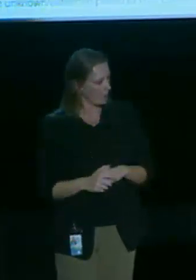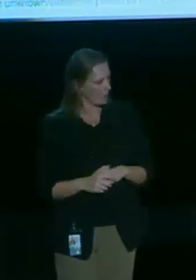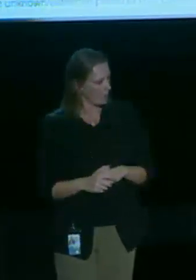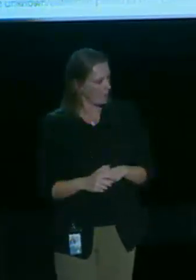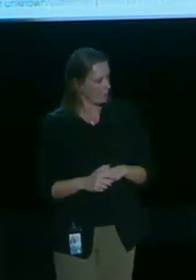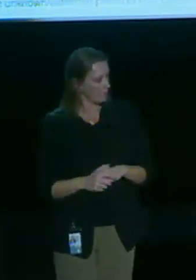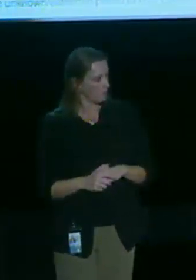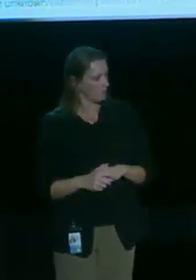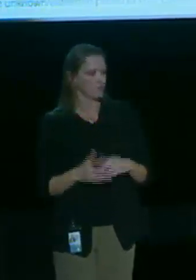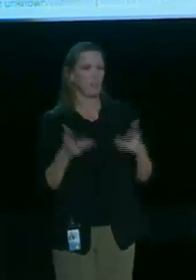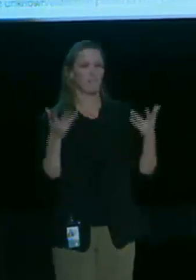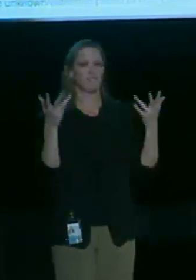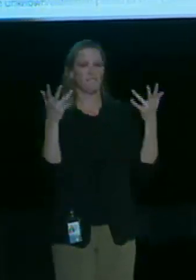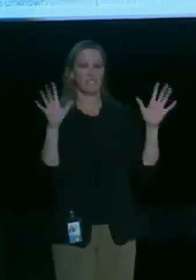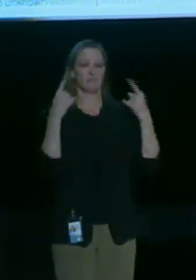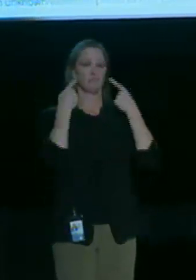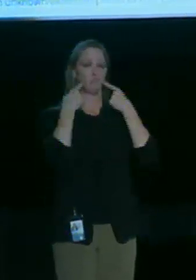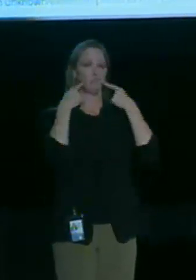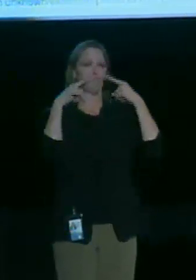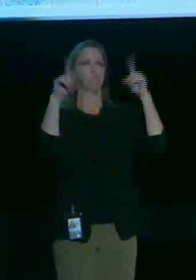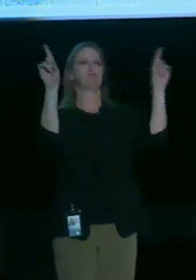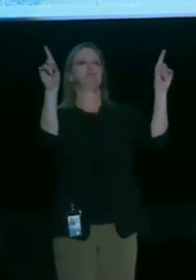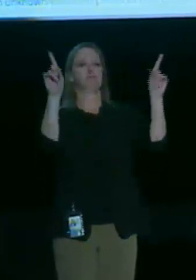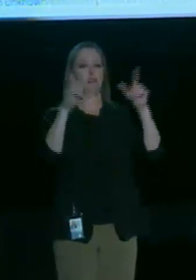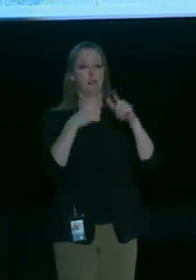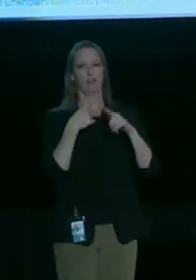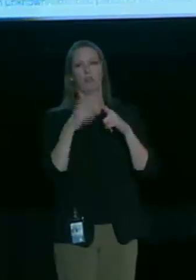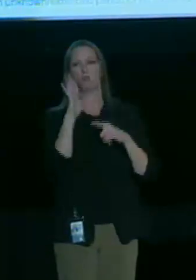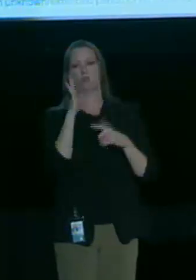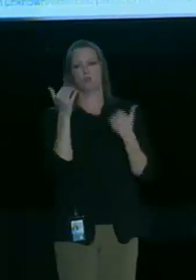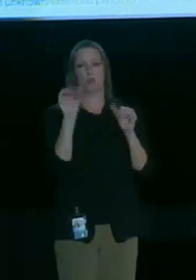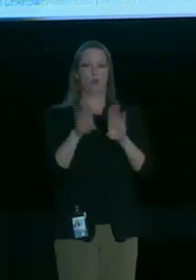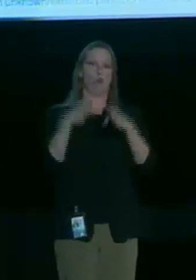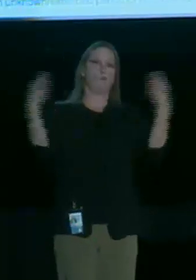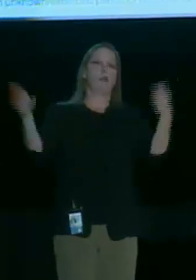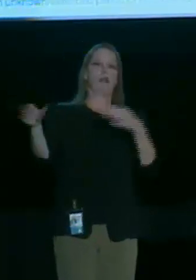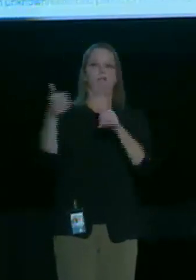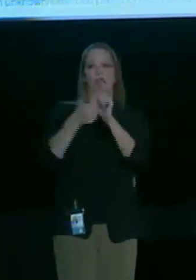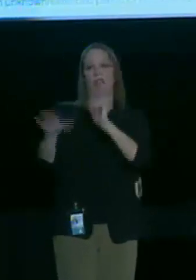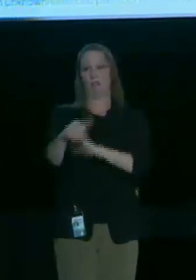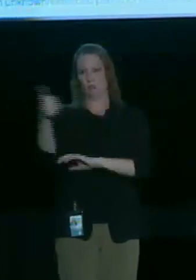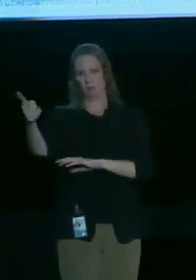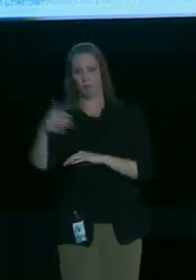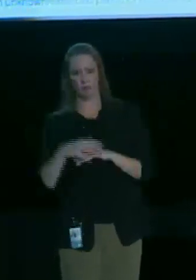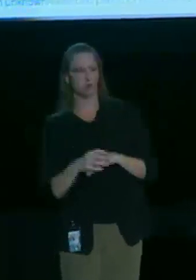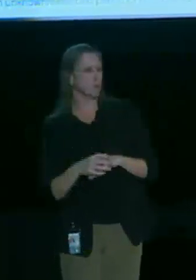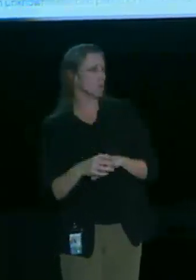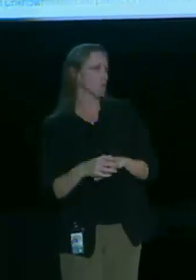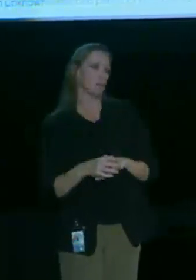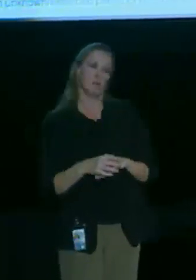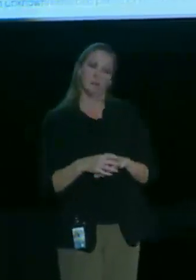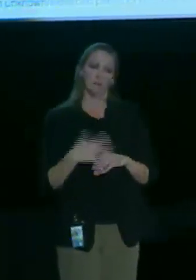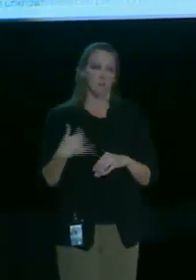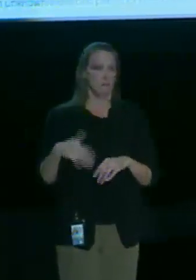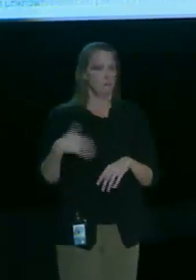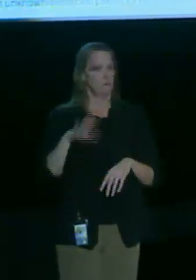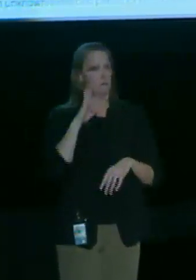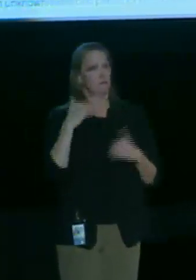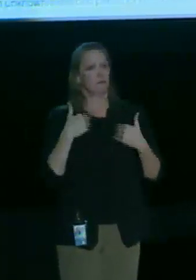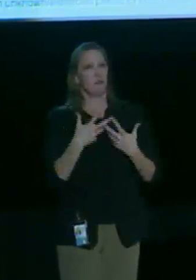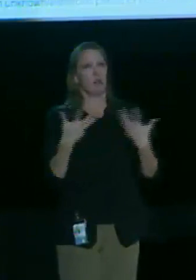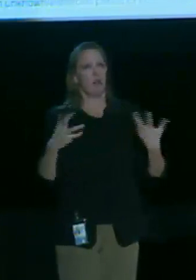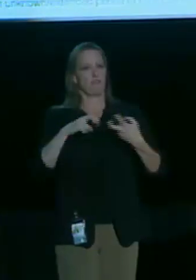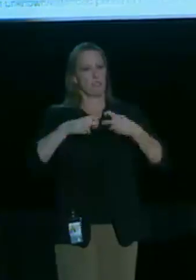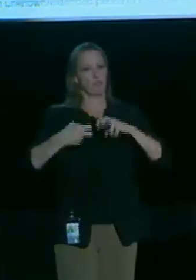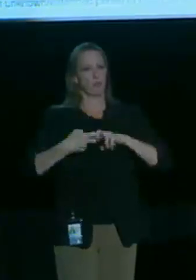that's accomplished, we will look at opening up the rest of it. There's going to be a lot of issues. As an